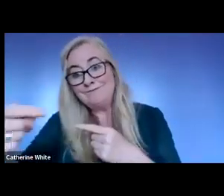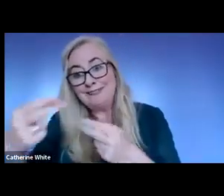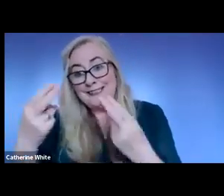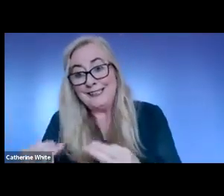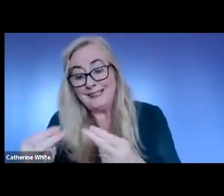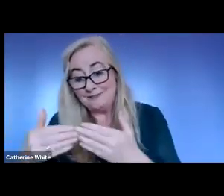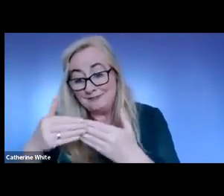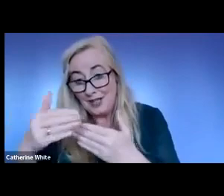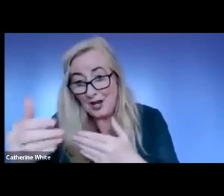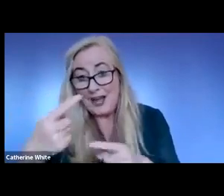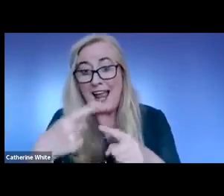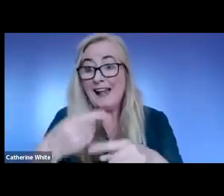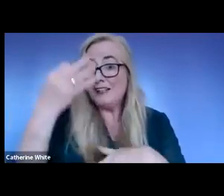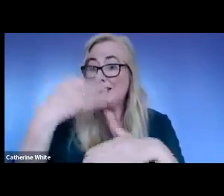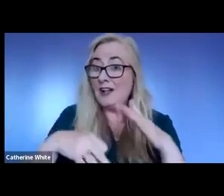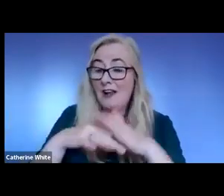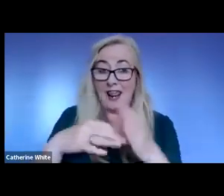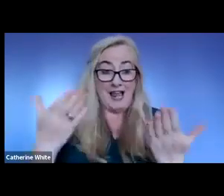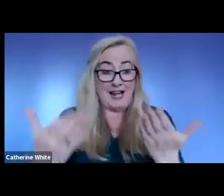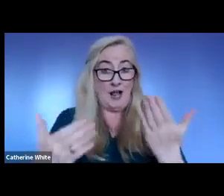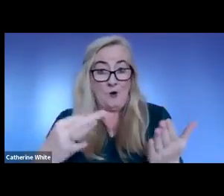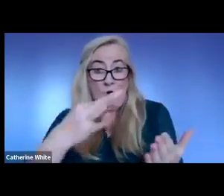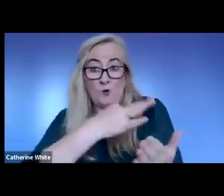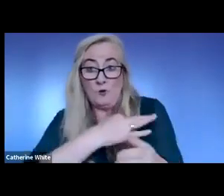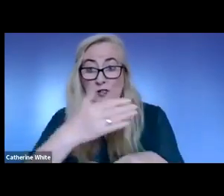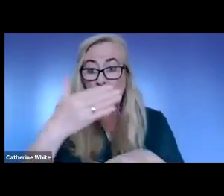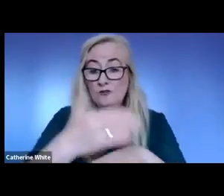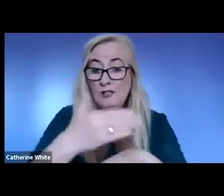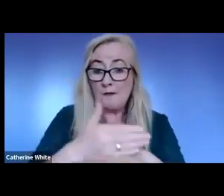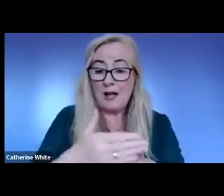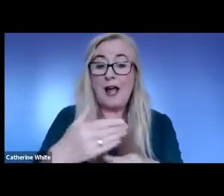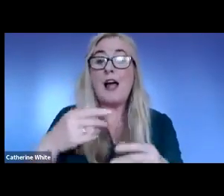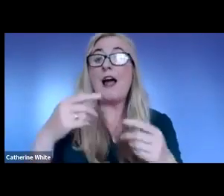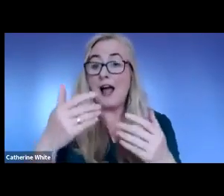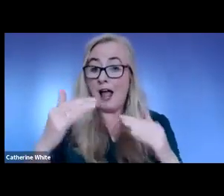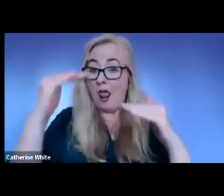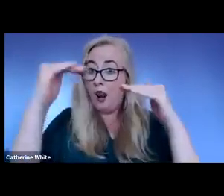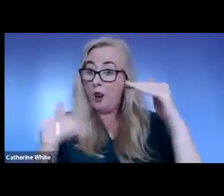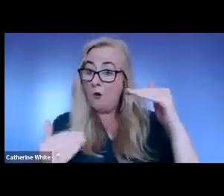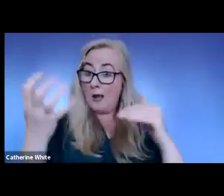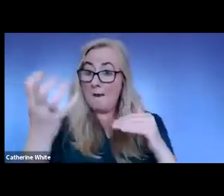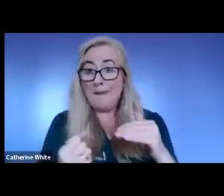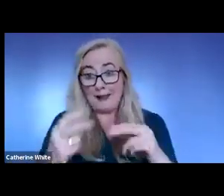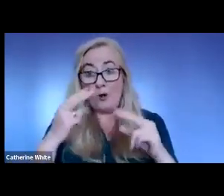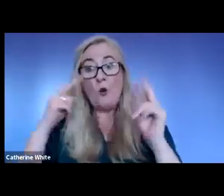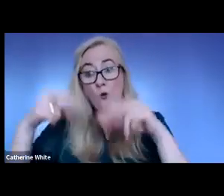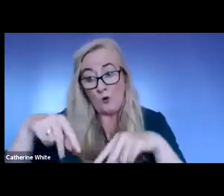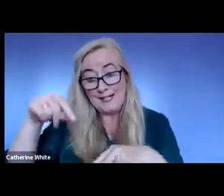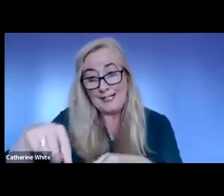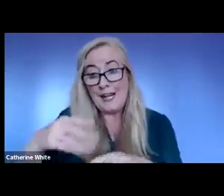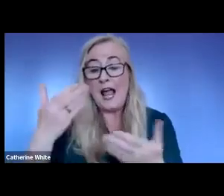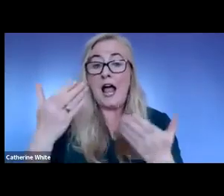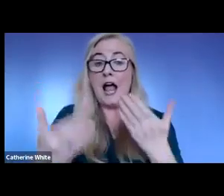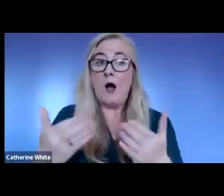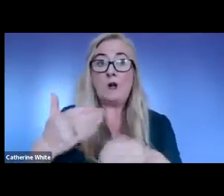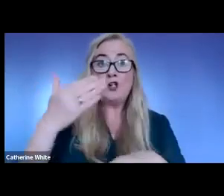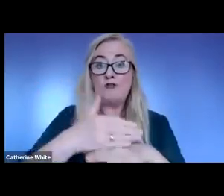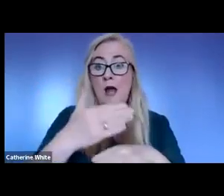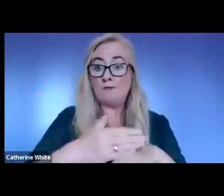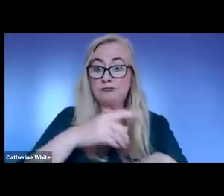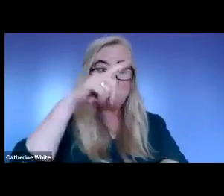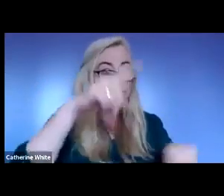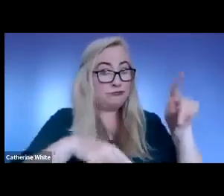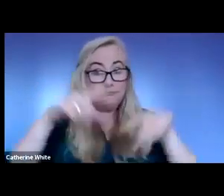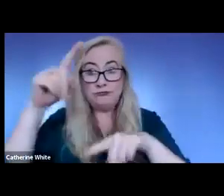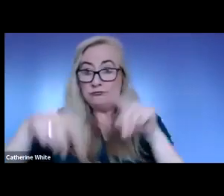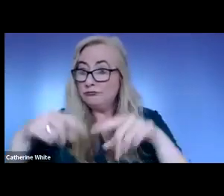say, to look at decent jobs, to look at the whole area of low pay, to look at job precariousness, and to really look at,